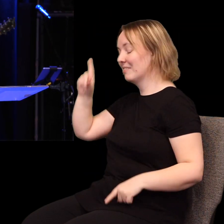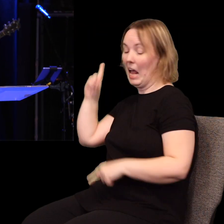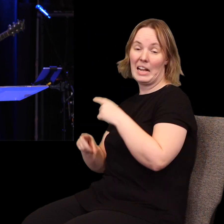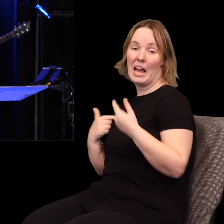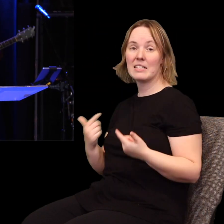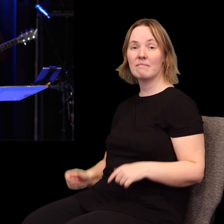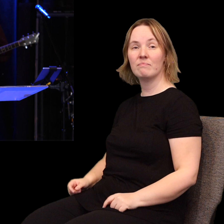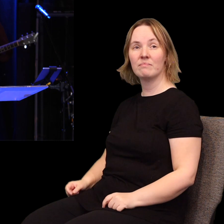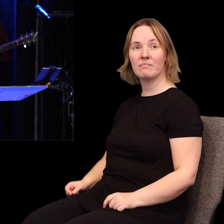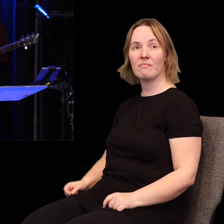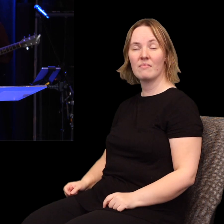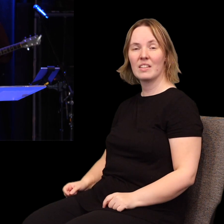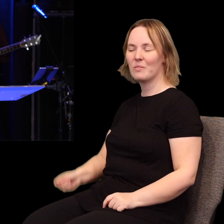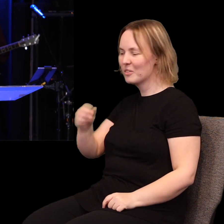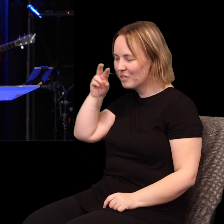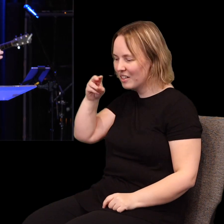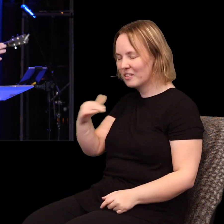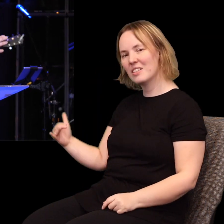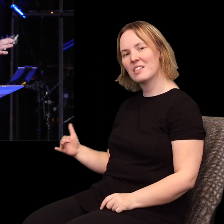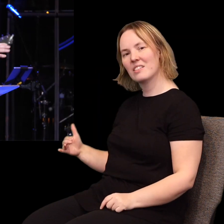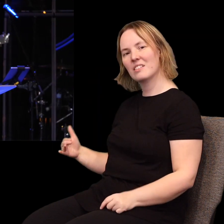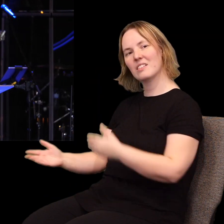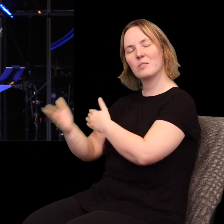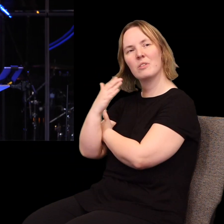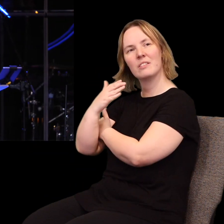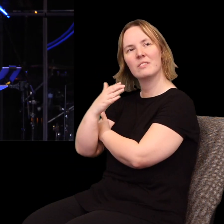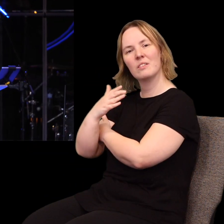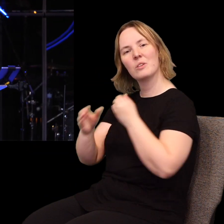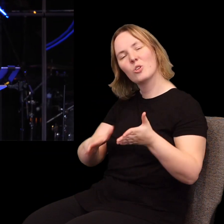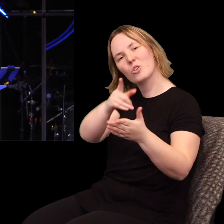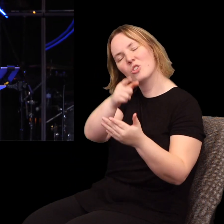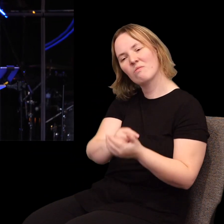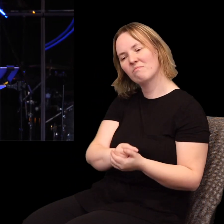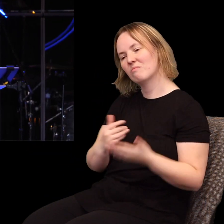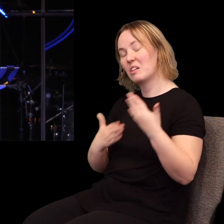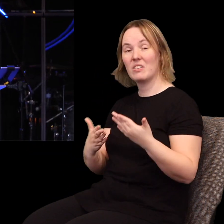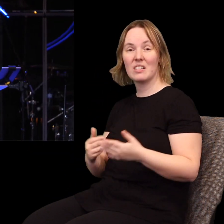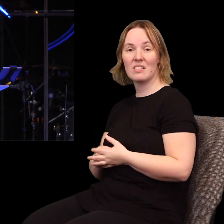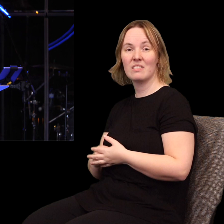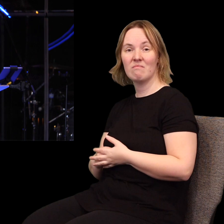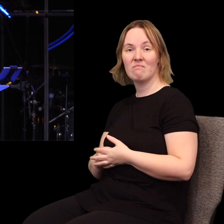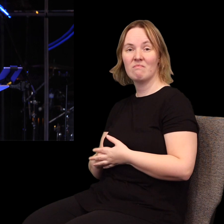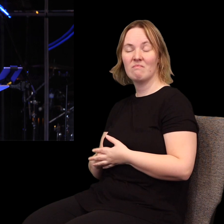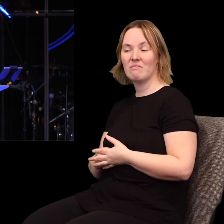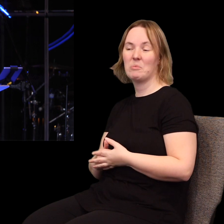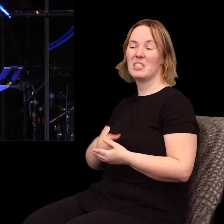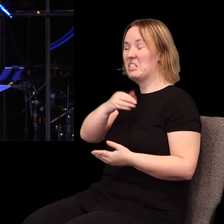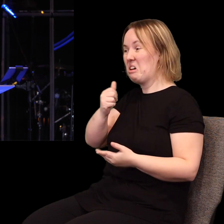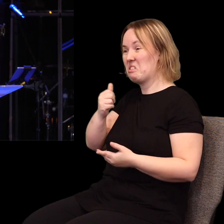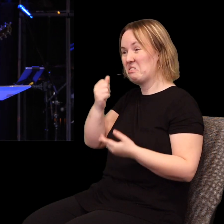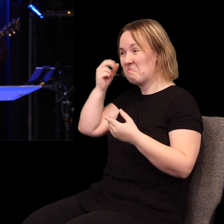I can't do it. And when you look at those things this morning, we're going to close with a song. But I want to encourage you, whatever it is, it may